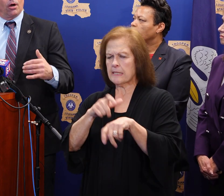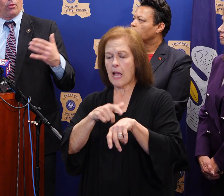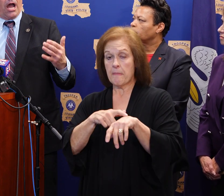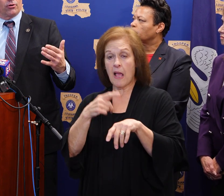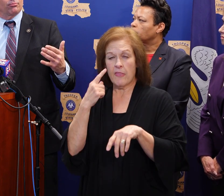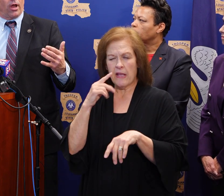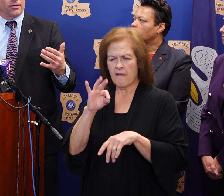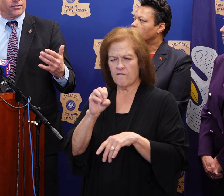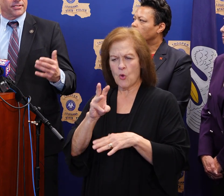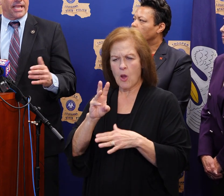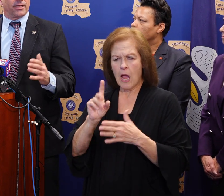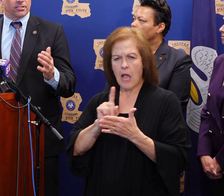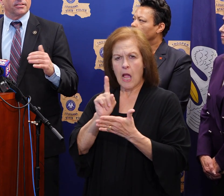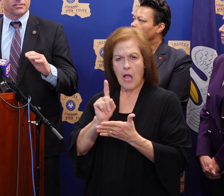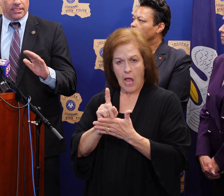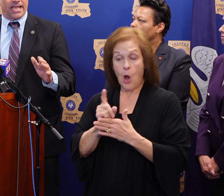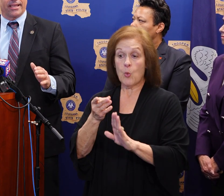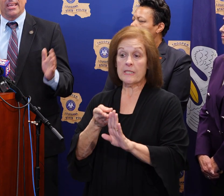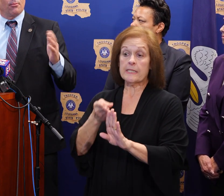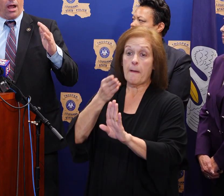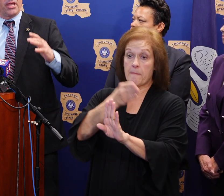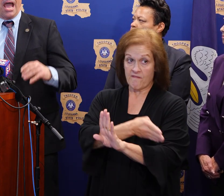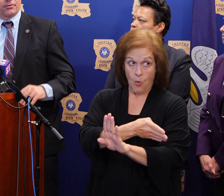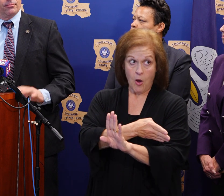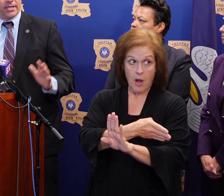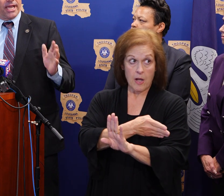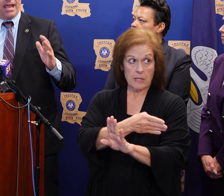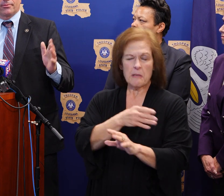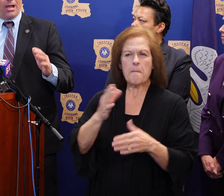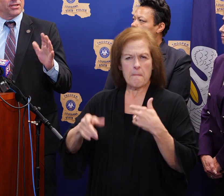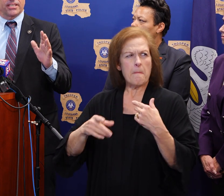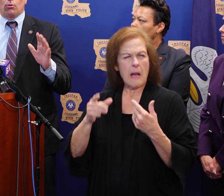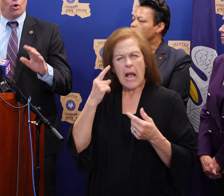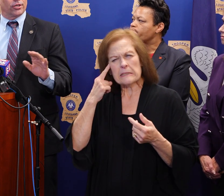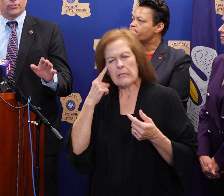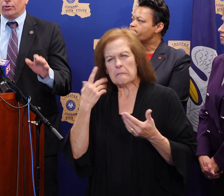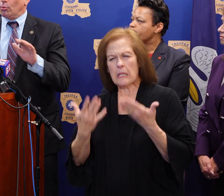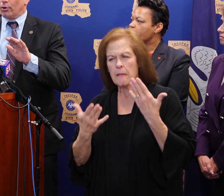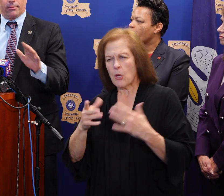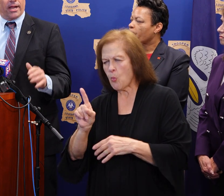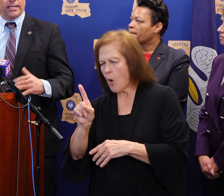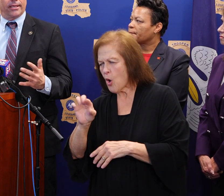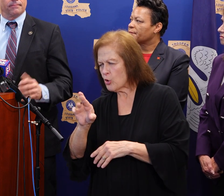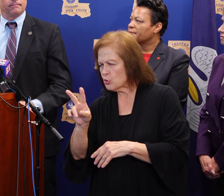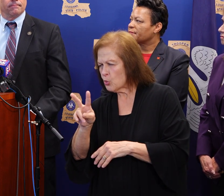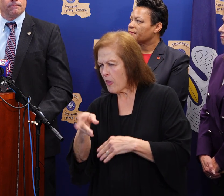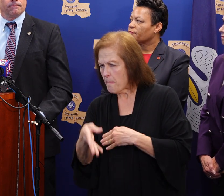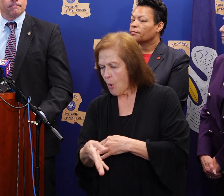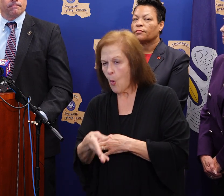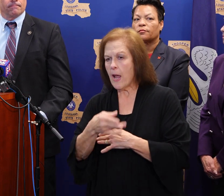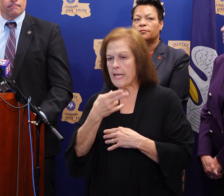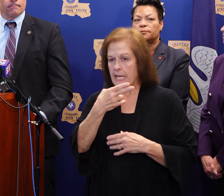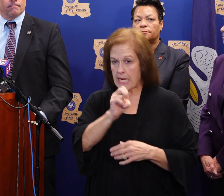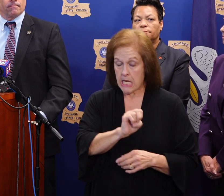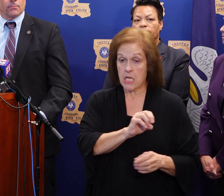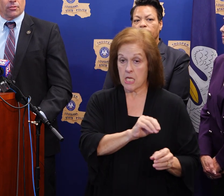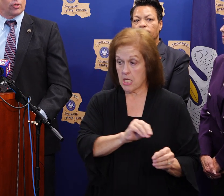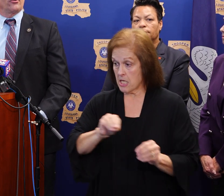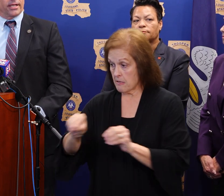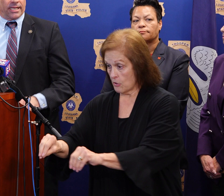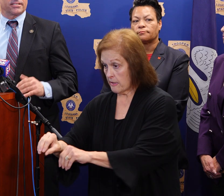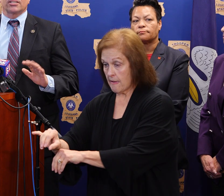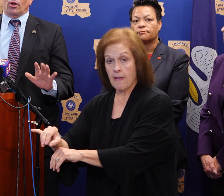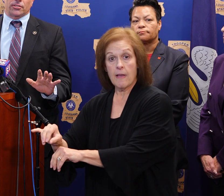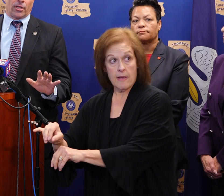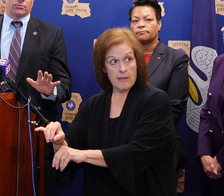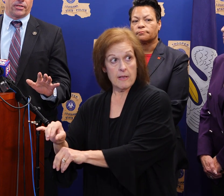A couple hours prior to the Before to midnight, attack. after, no? Probably after midnight. After midnight. I want to say 1 or 2 in the morning, So but I he can't. left the area and came back.